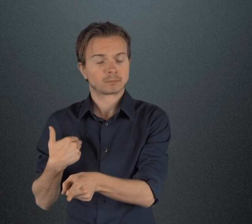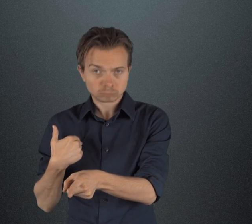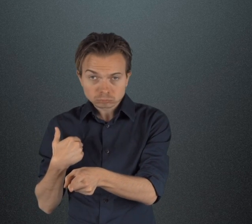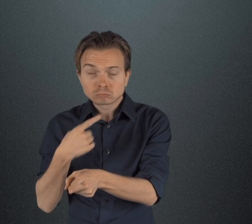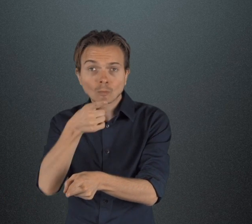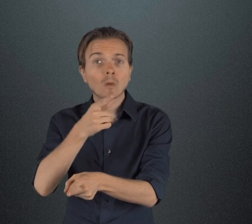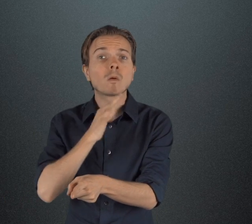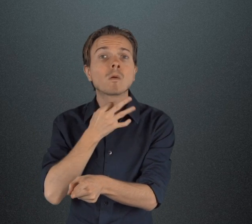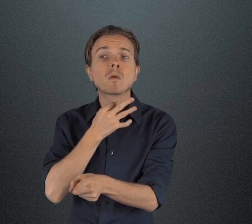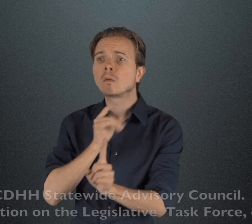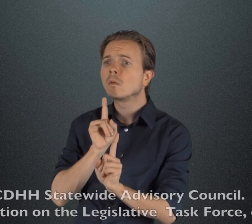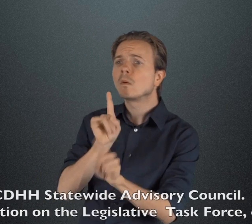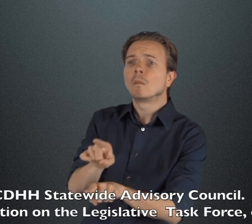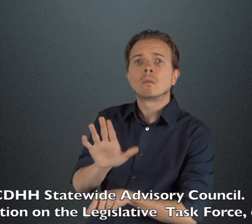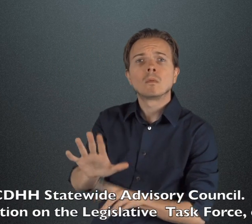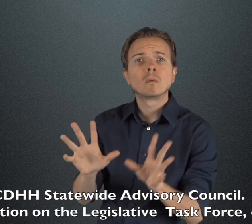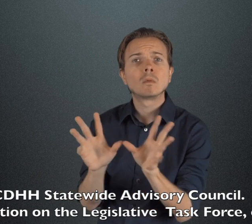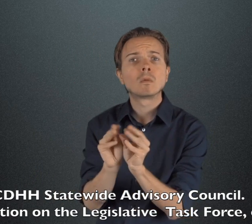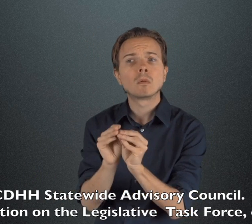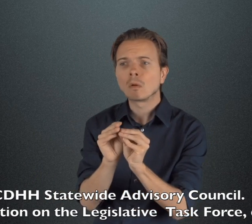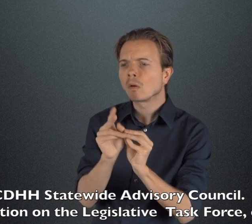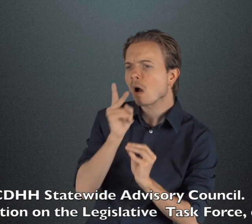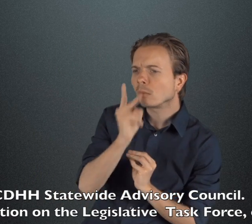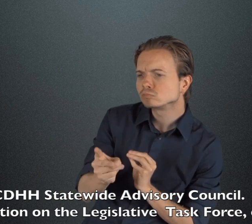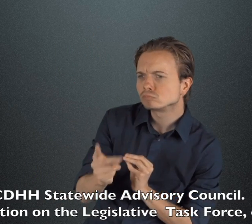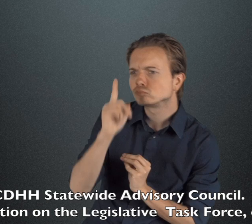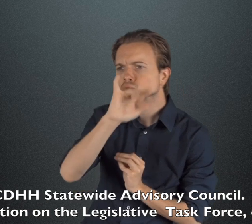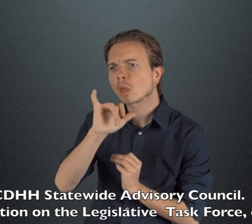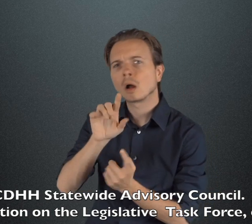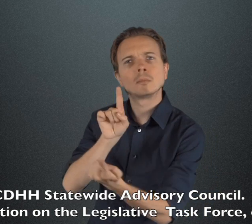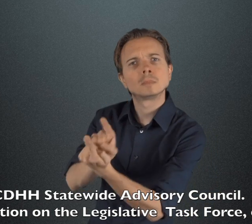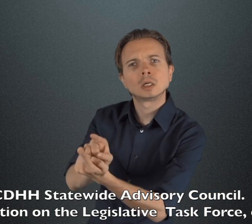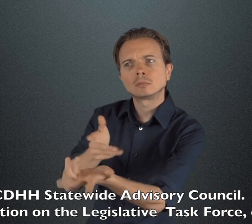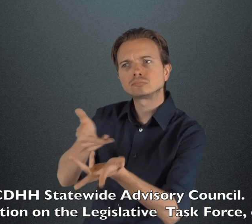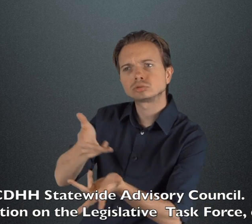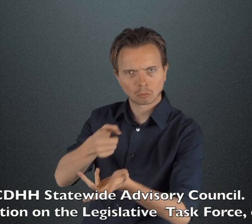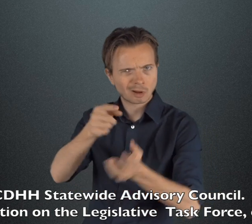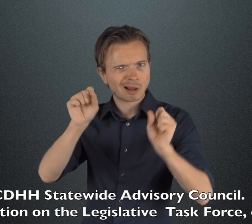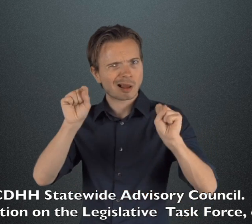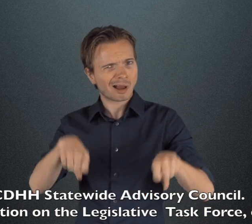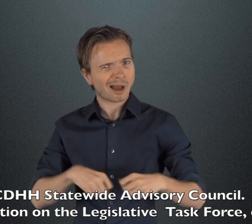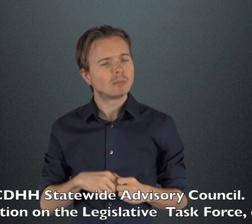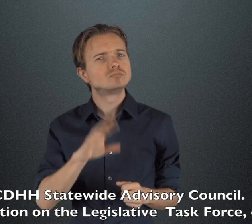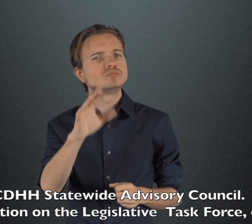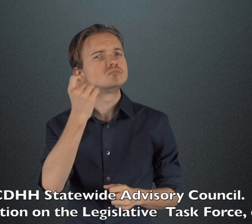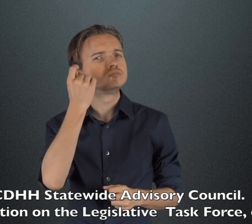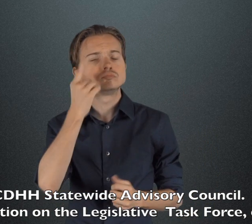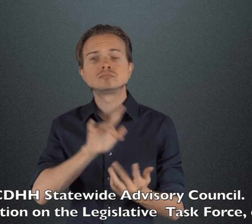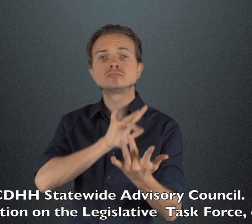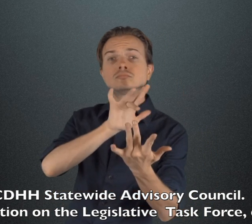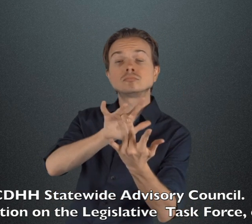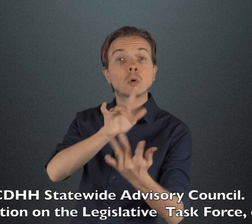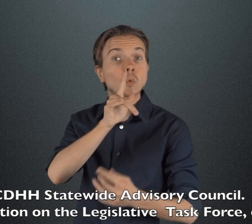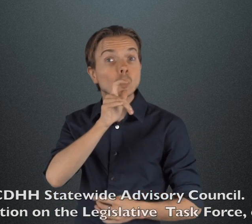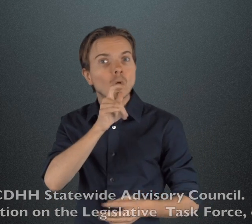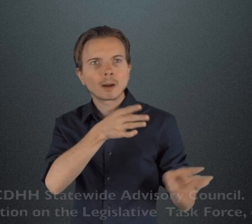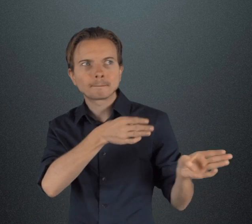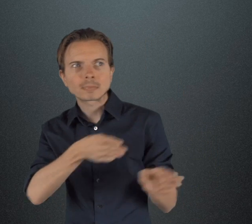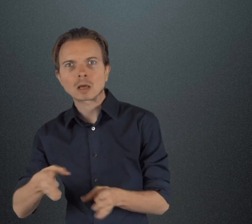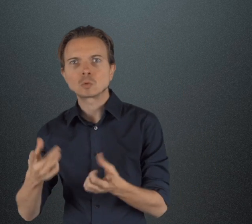the MCDHH Statewide Advisory Council. For more information on the Legislative Task